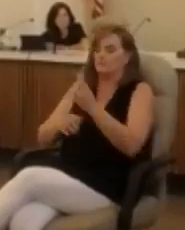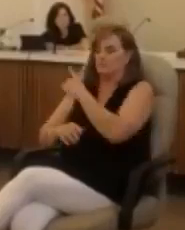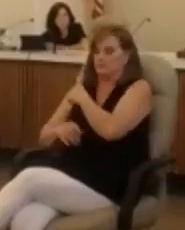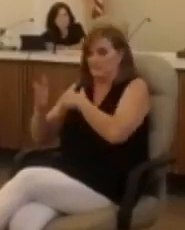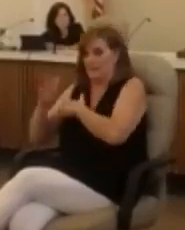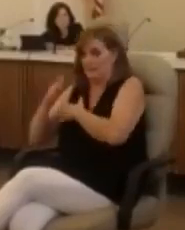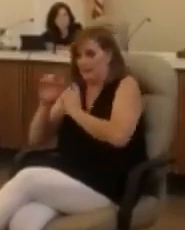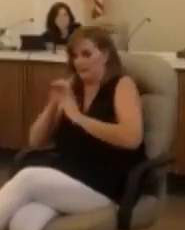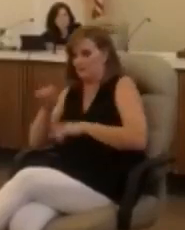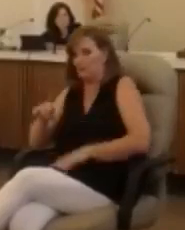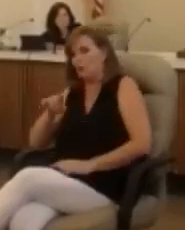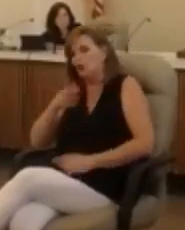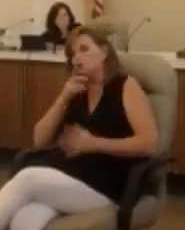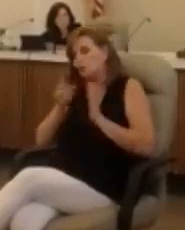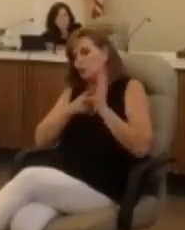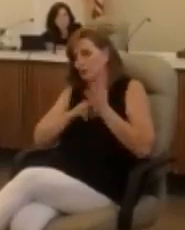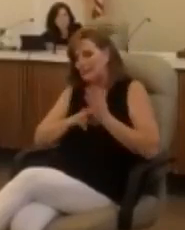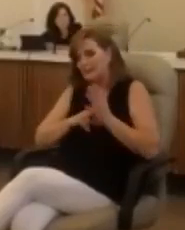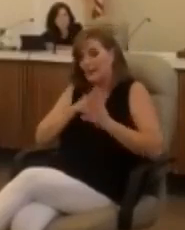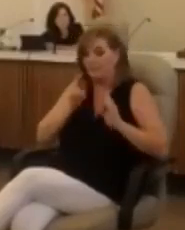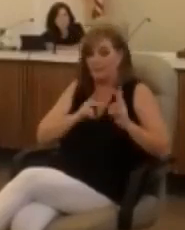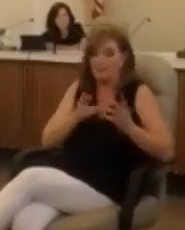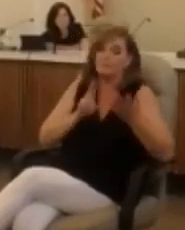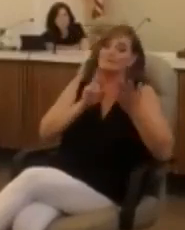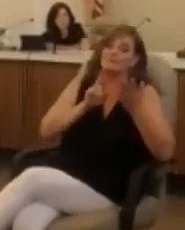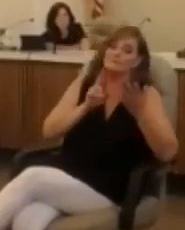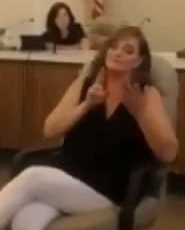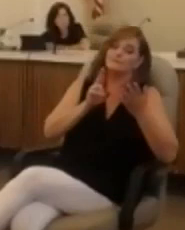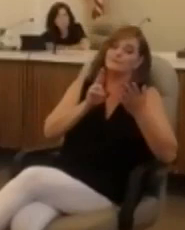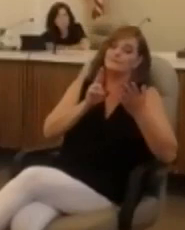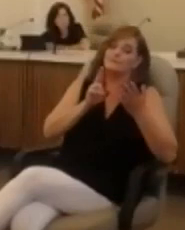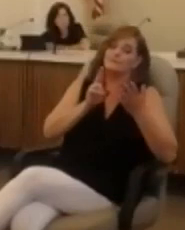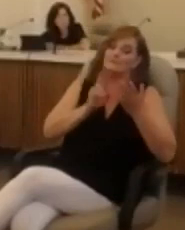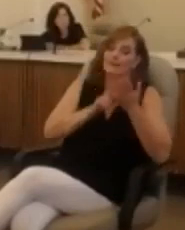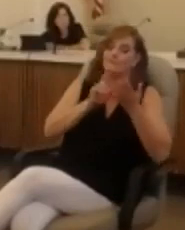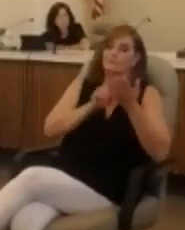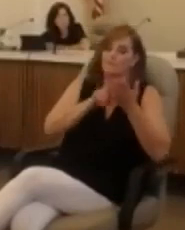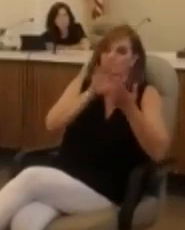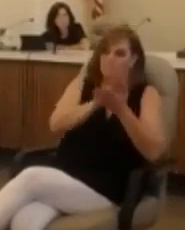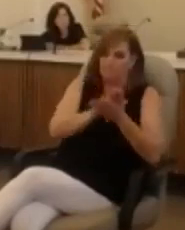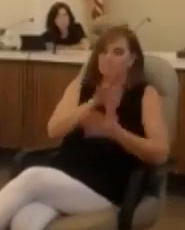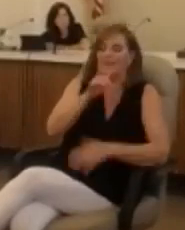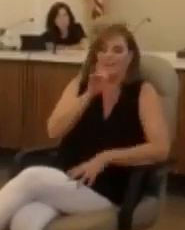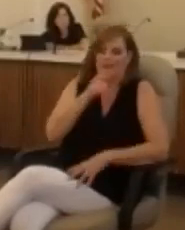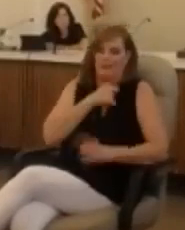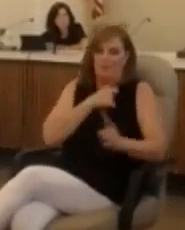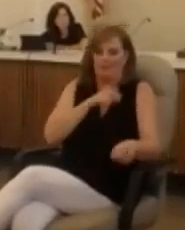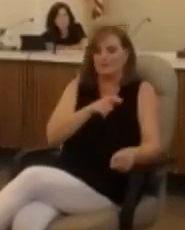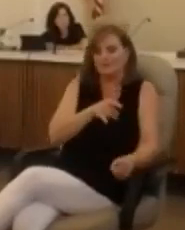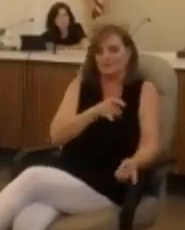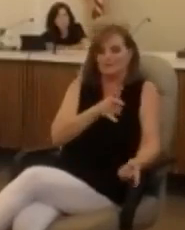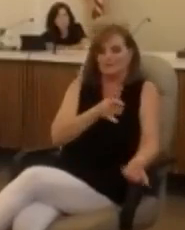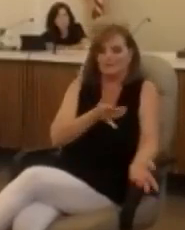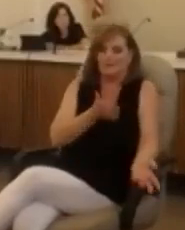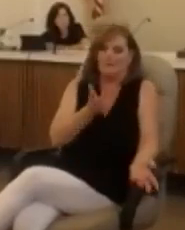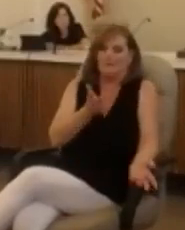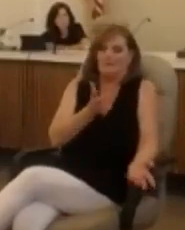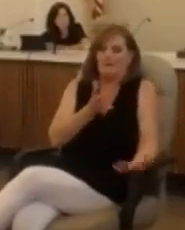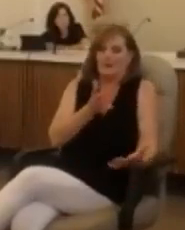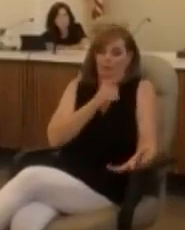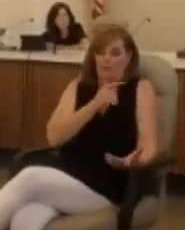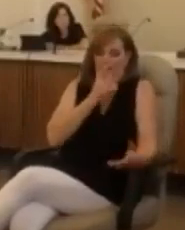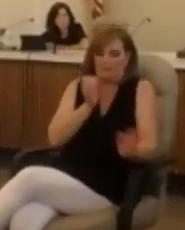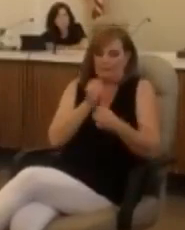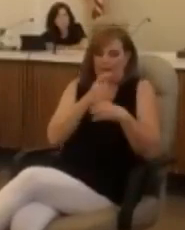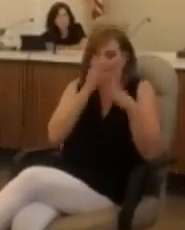is whether people sign a petition and saying we don't want this, whether we can make that arbitrary decision